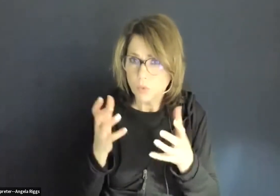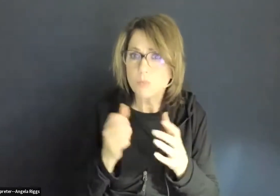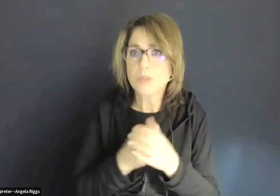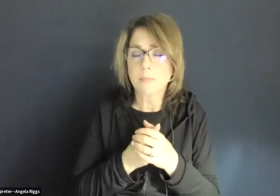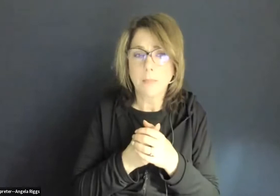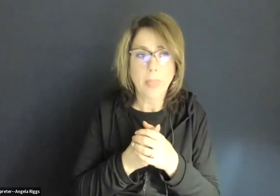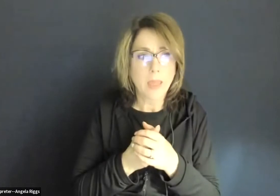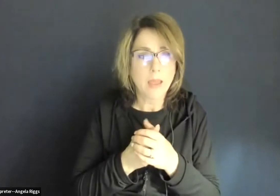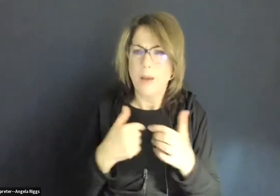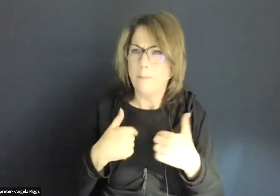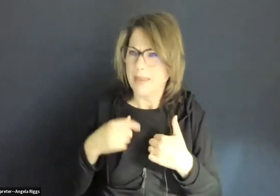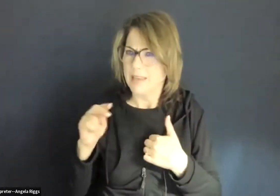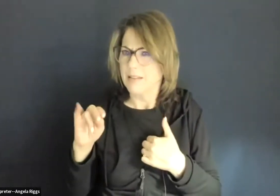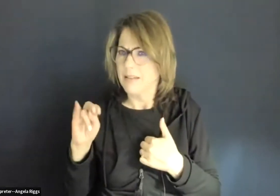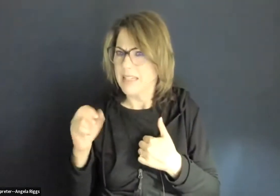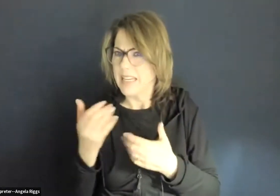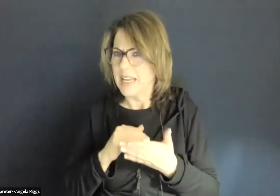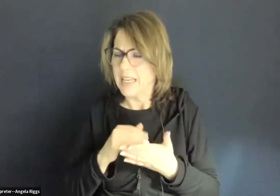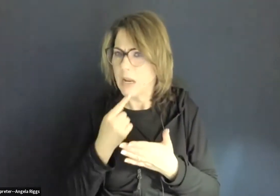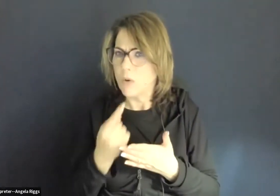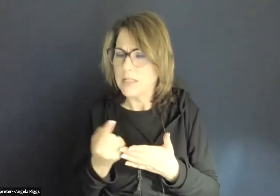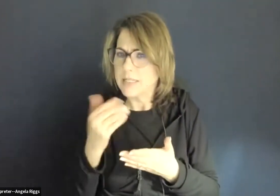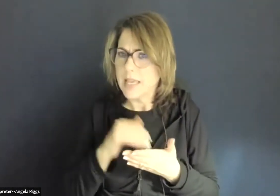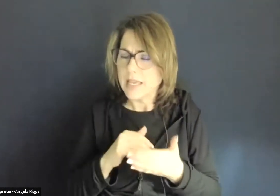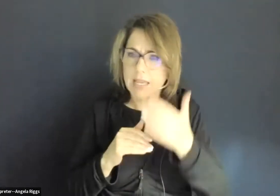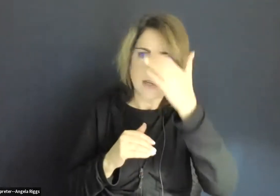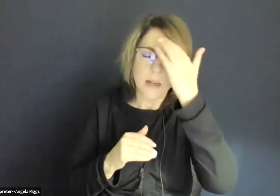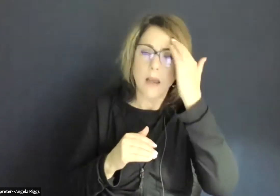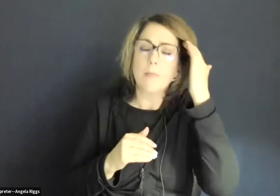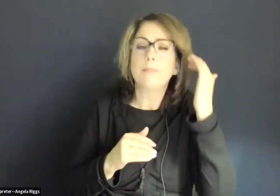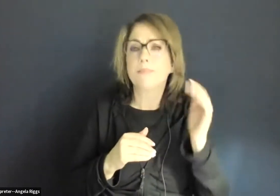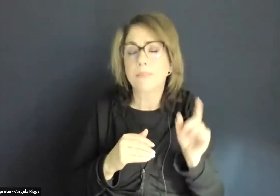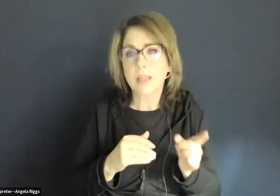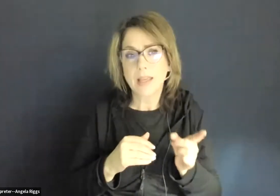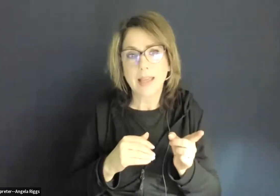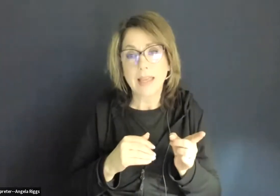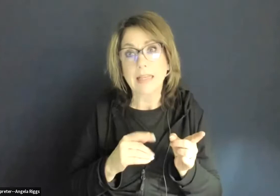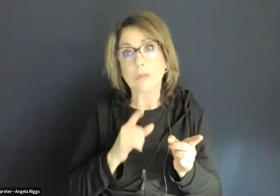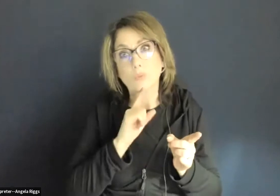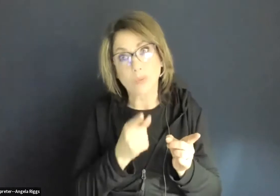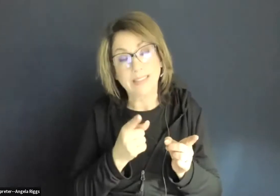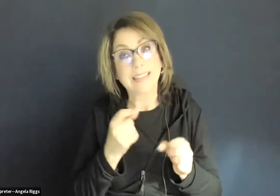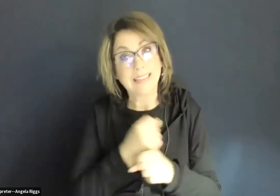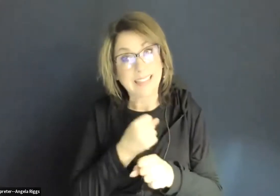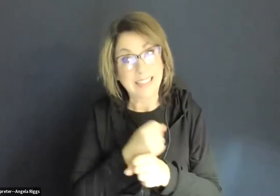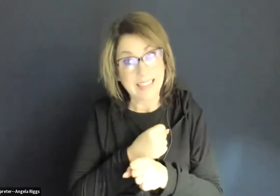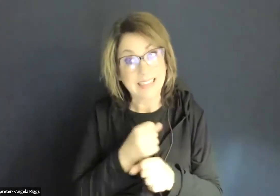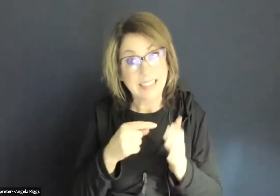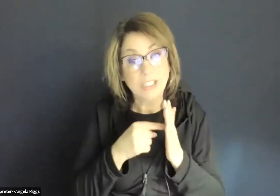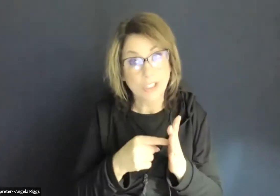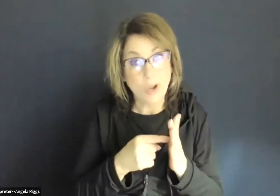This is Nina again. I would just like to say here that it's actually statistically shown